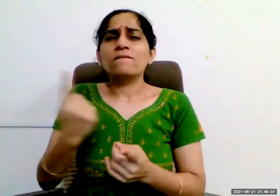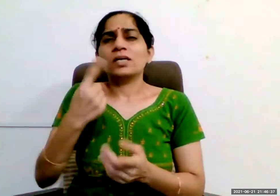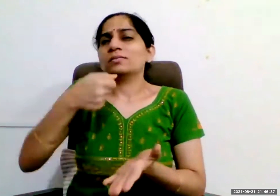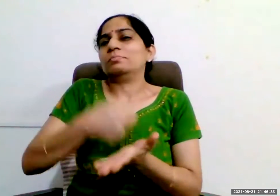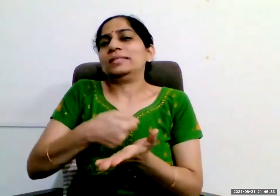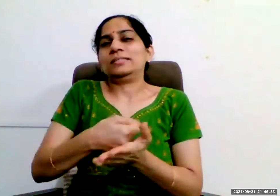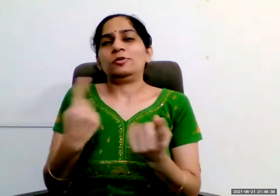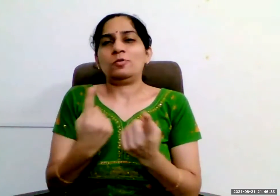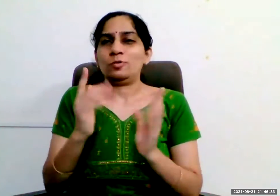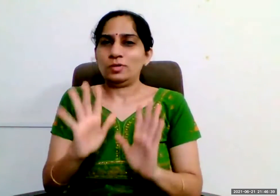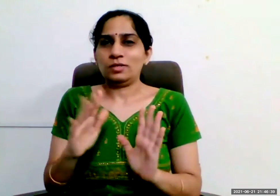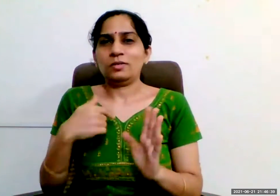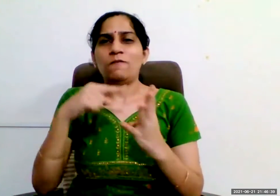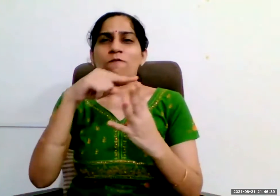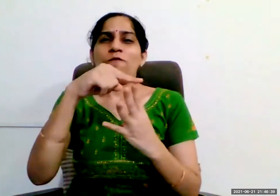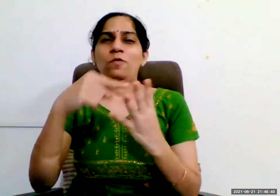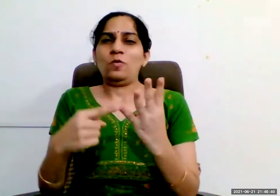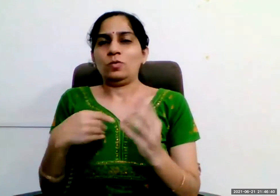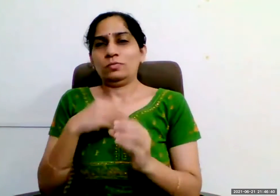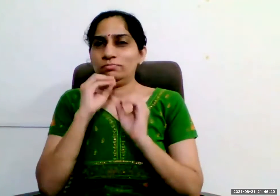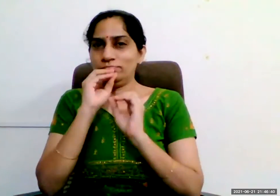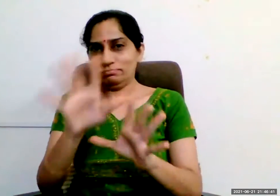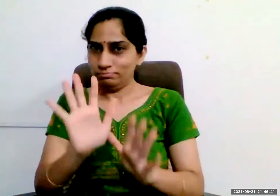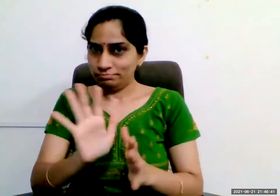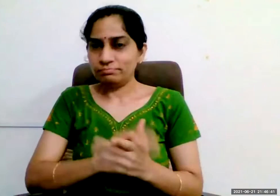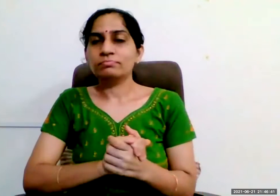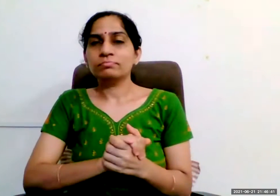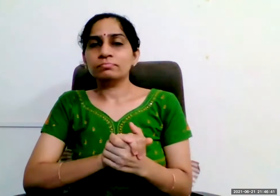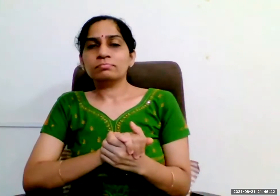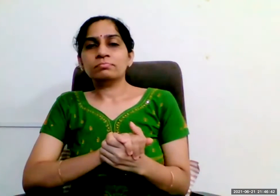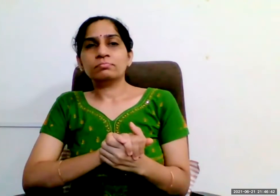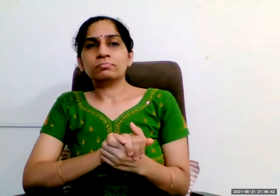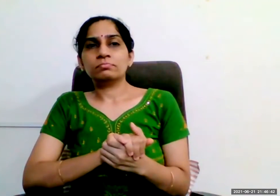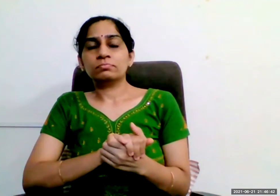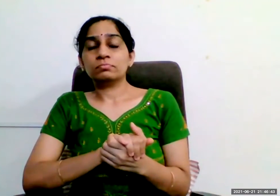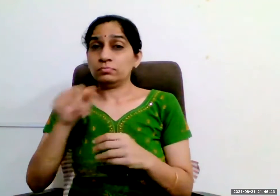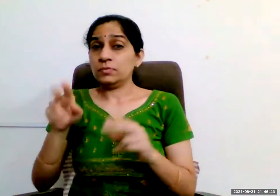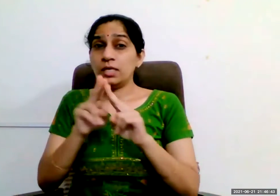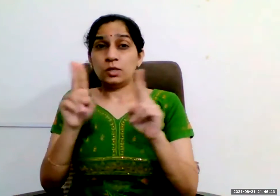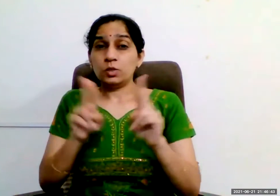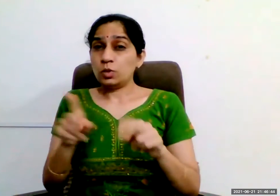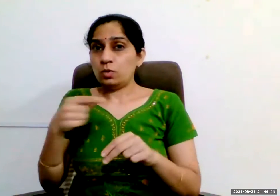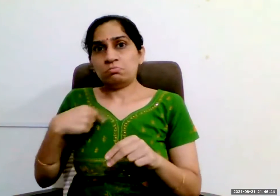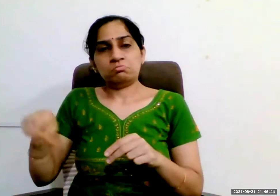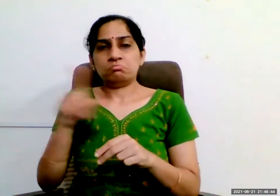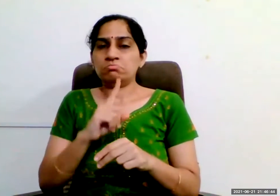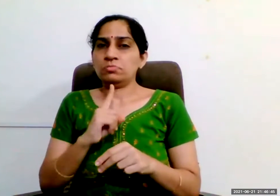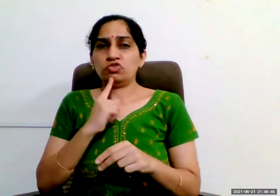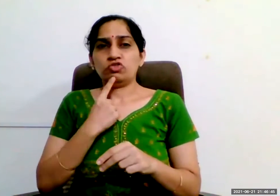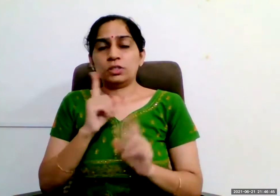the four regulative principles. And in ISKCON, we very strictly follow these principles. They're called the four pillars